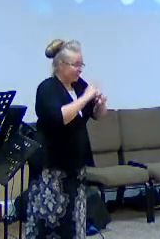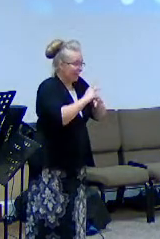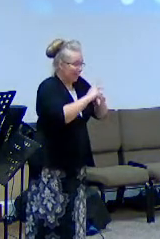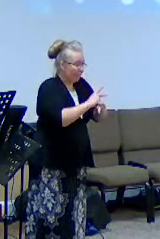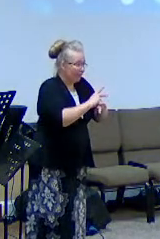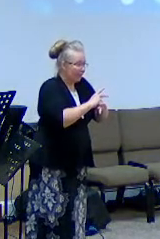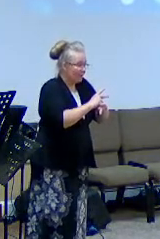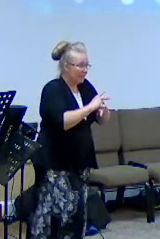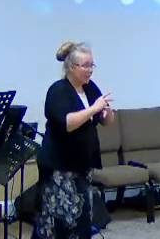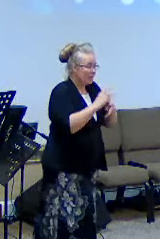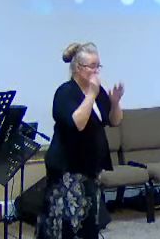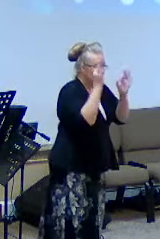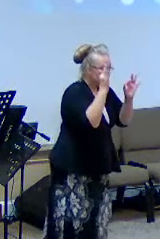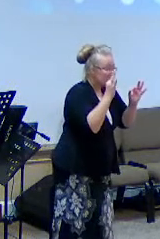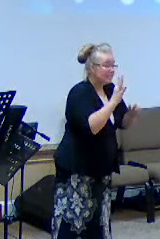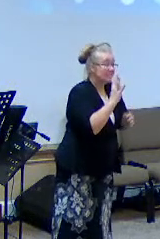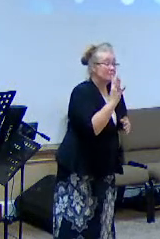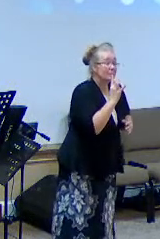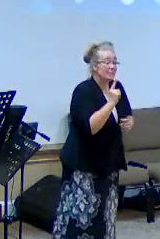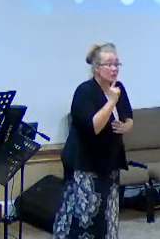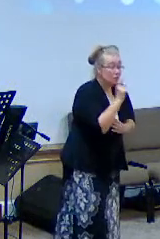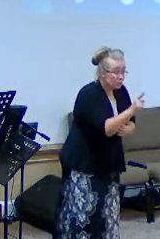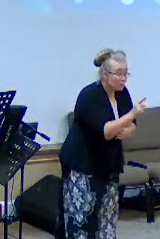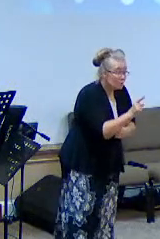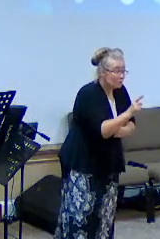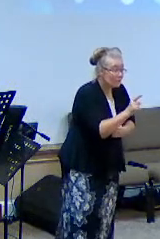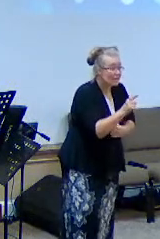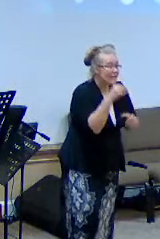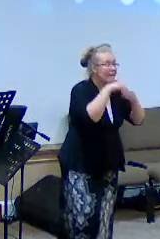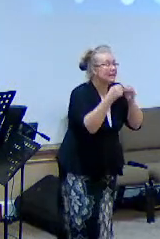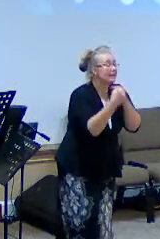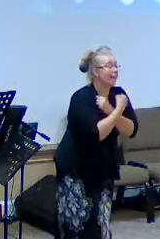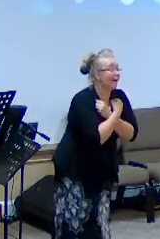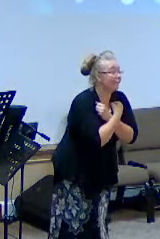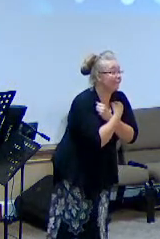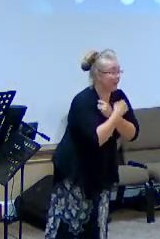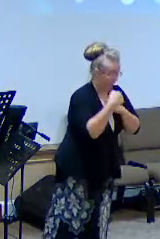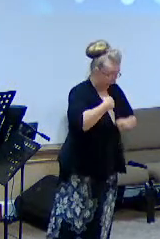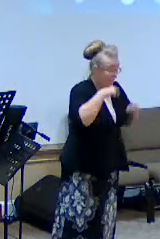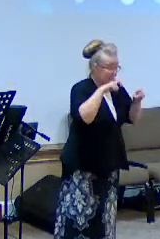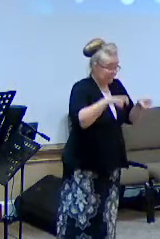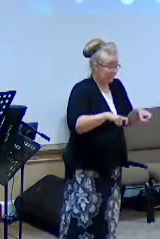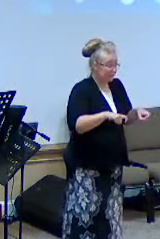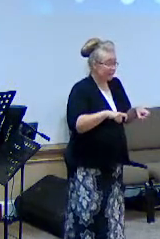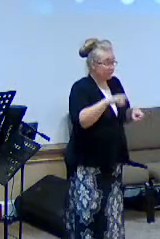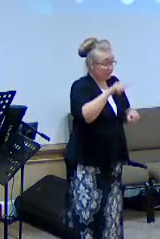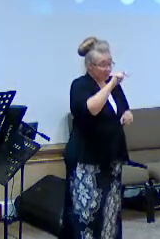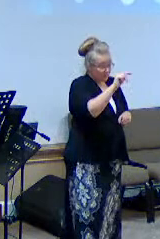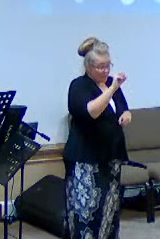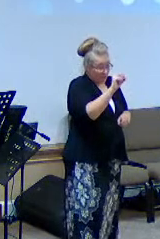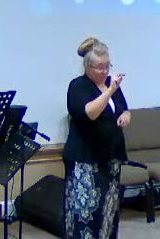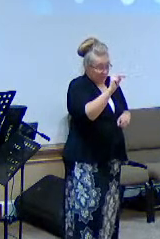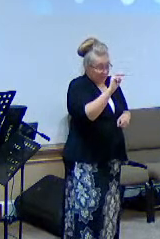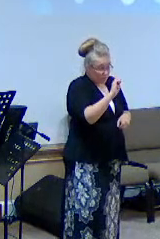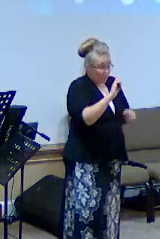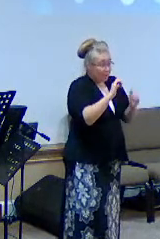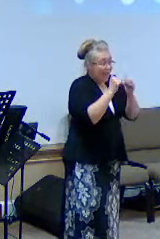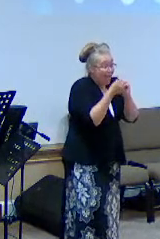Bible tells me to speak the truth. But I've got to speak the truth in love. There's a tone to it.